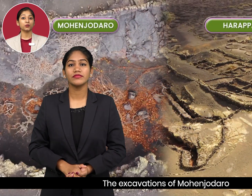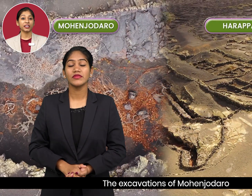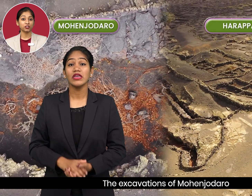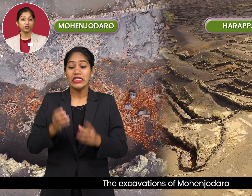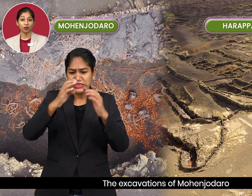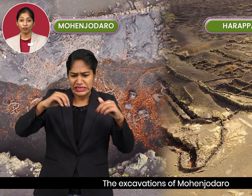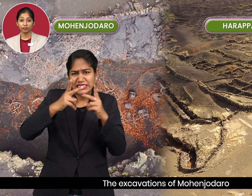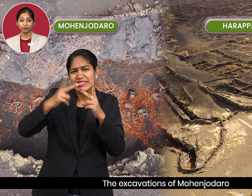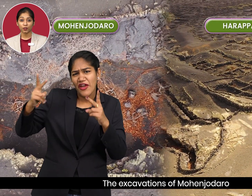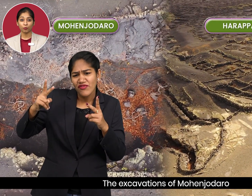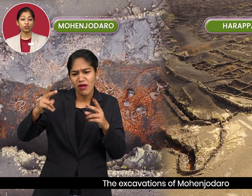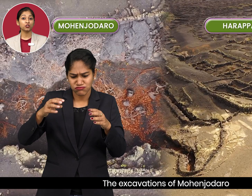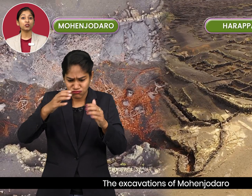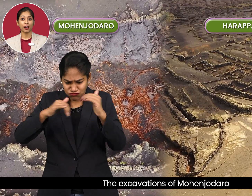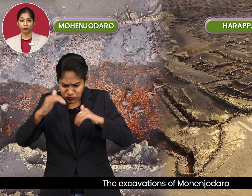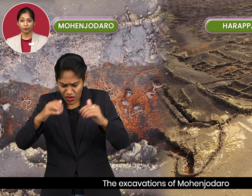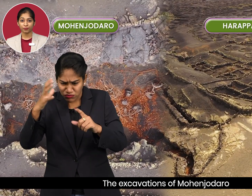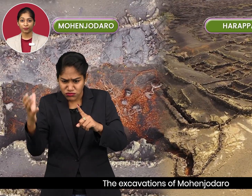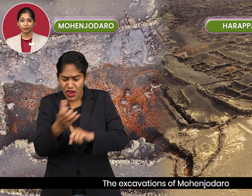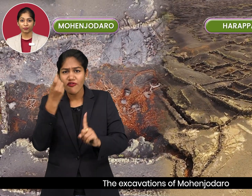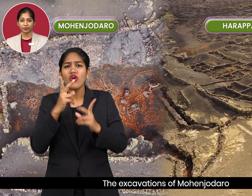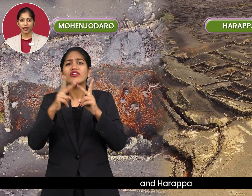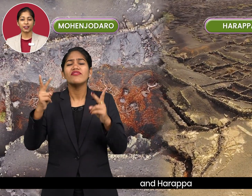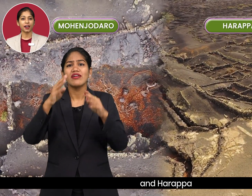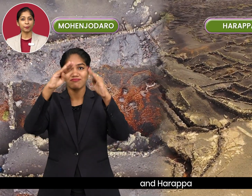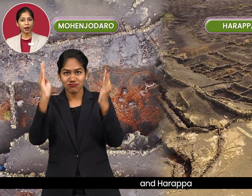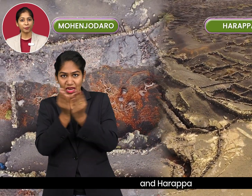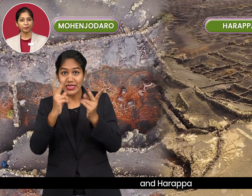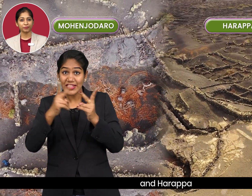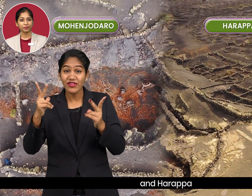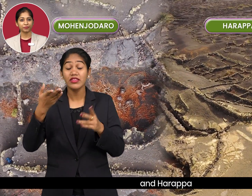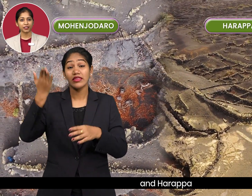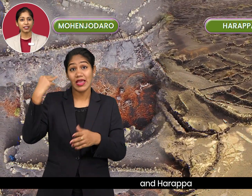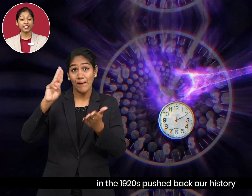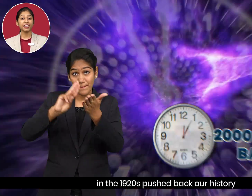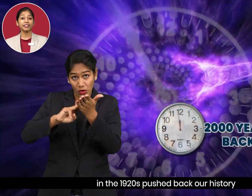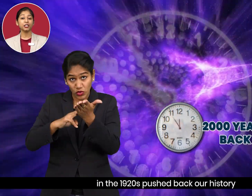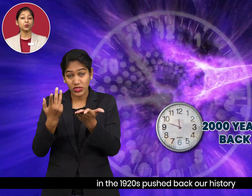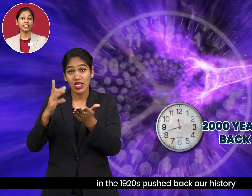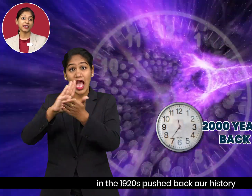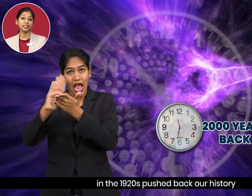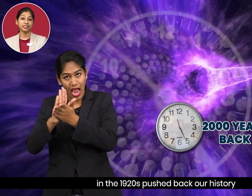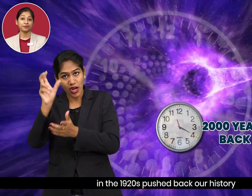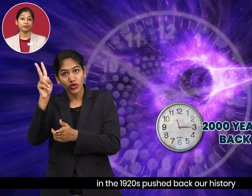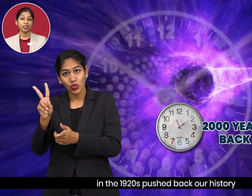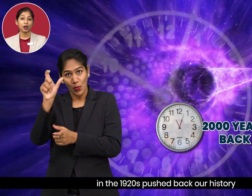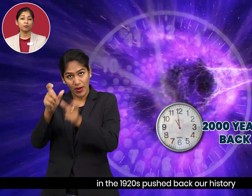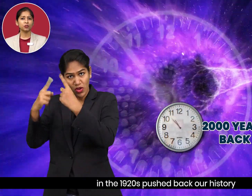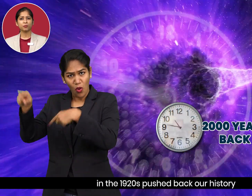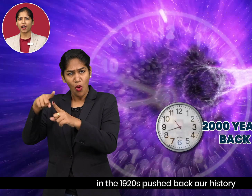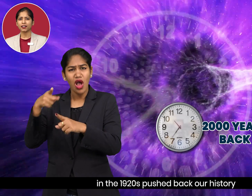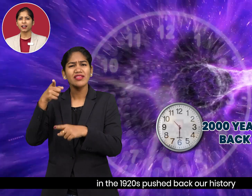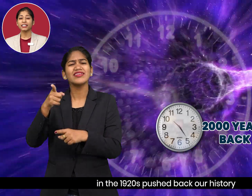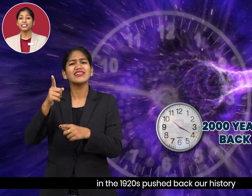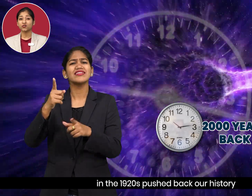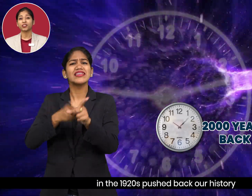The excavations of Mohenjo-daro and Harappa in 1920s